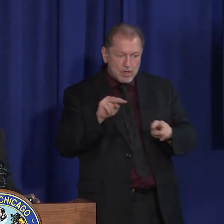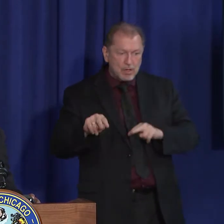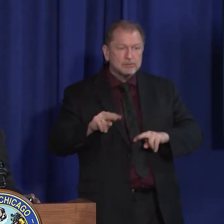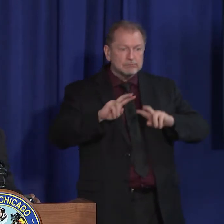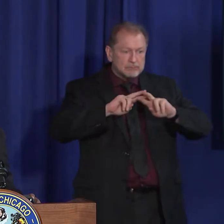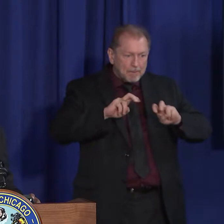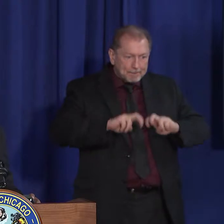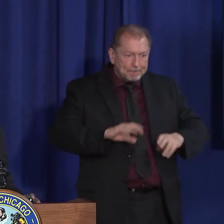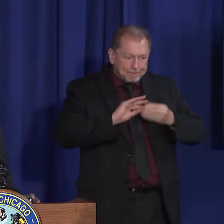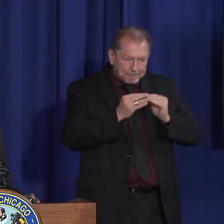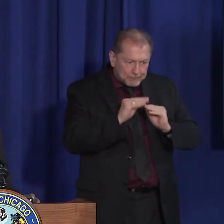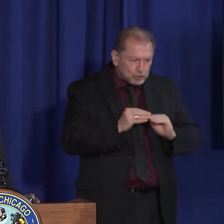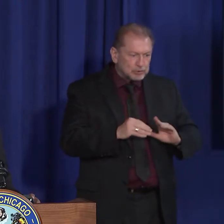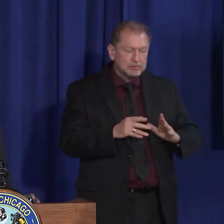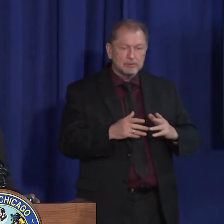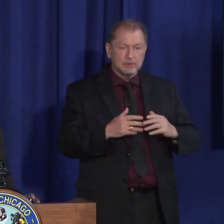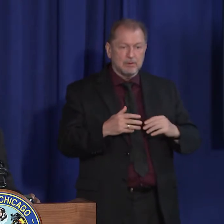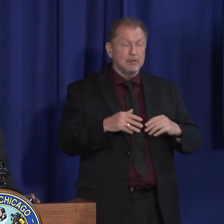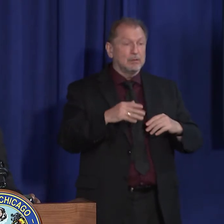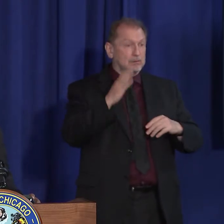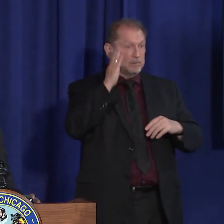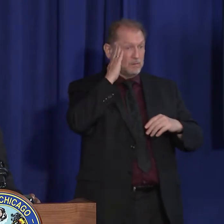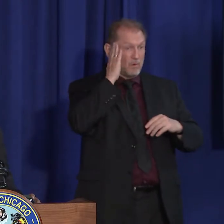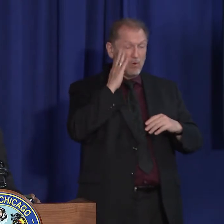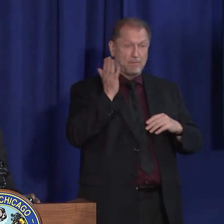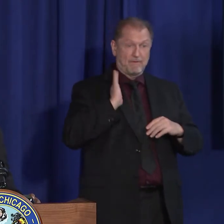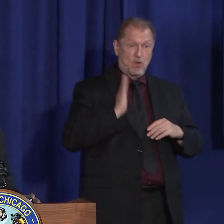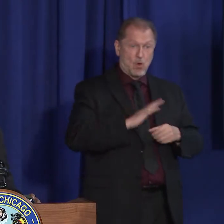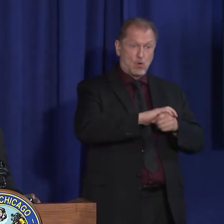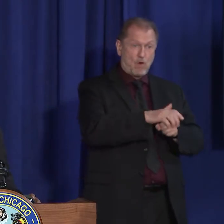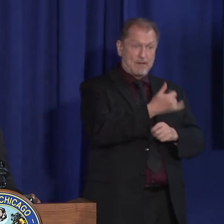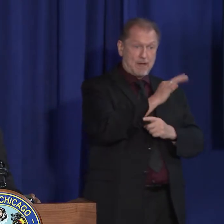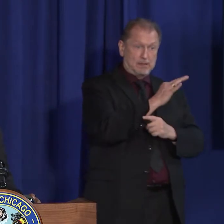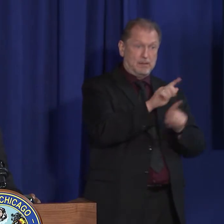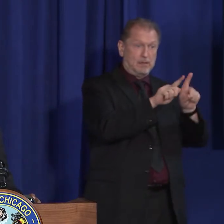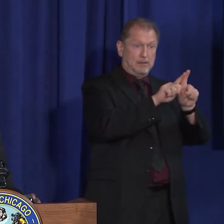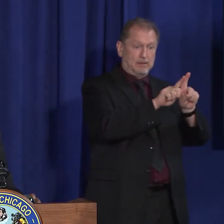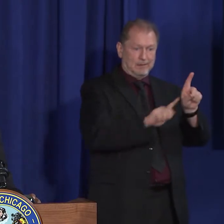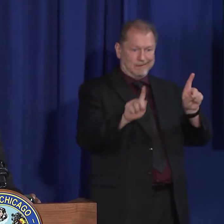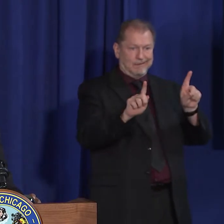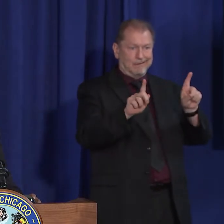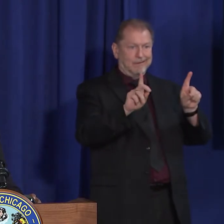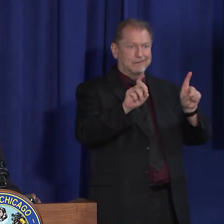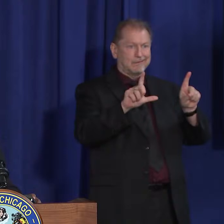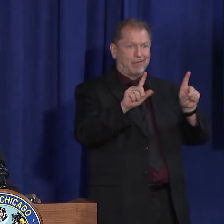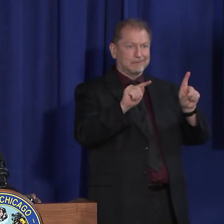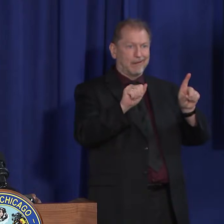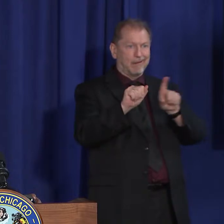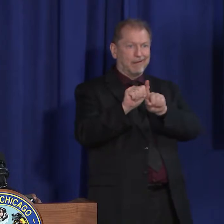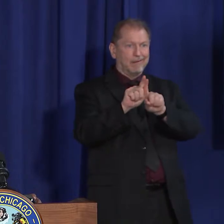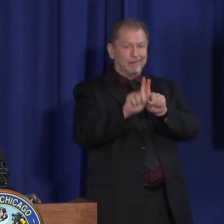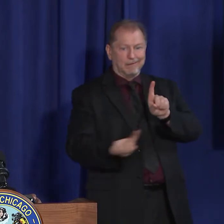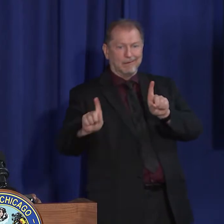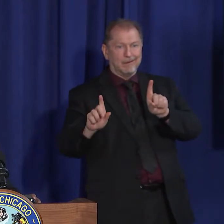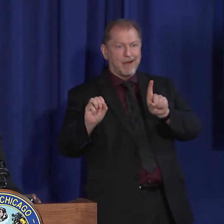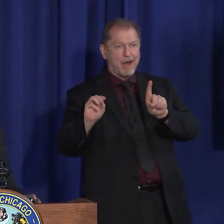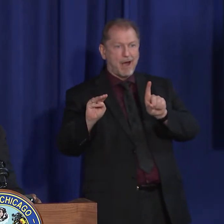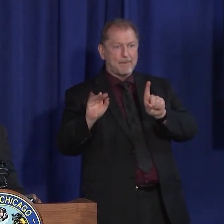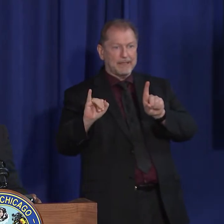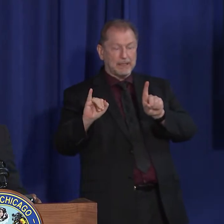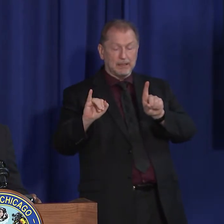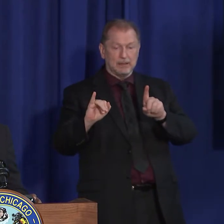looking to see if there's any other variant on the horizon. As I said before, I can't look into a crystal ball and tell